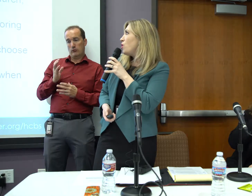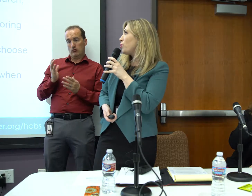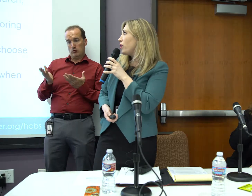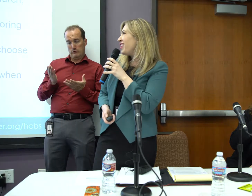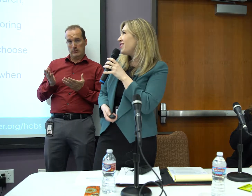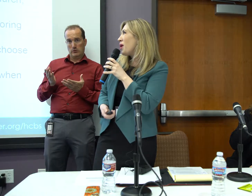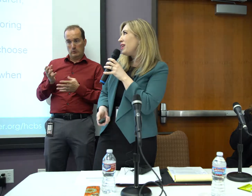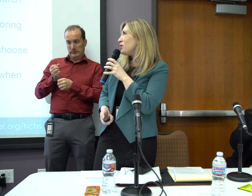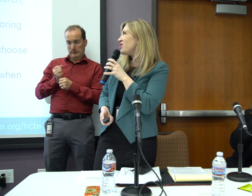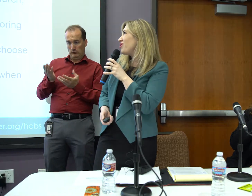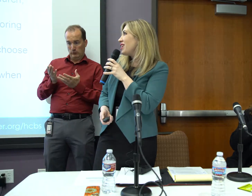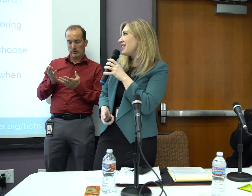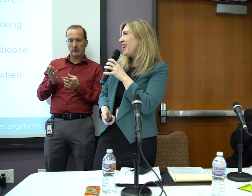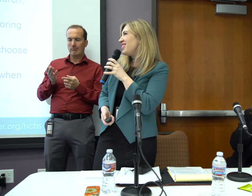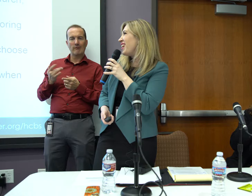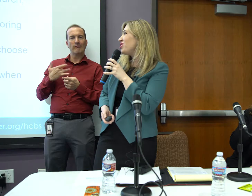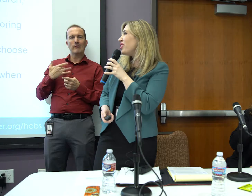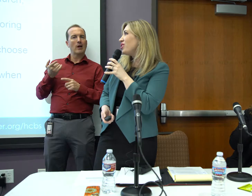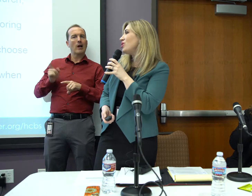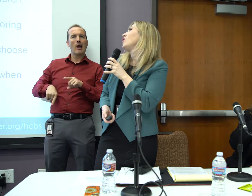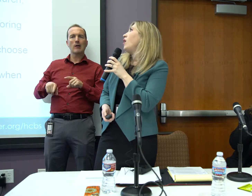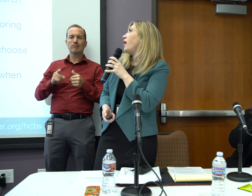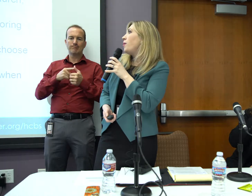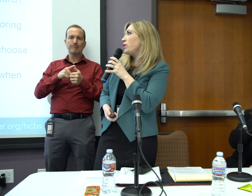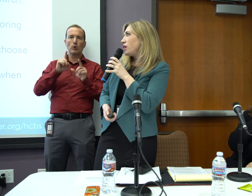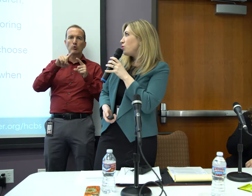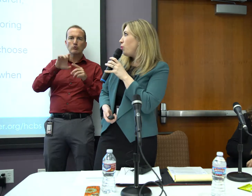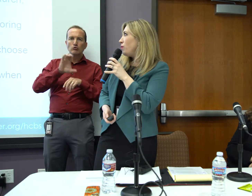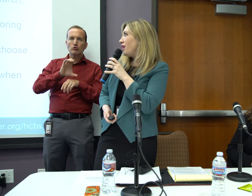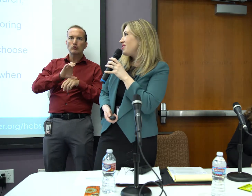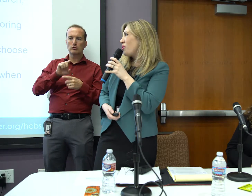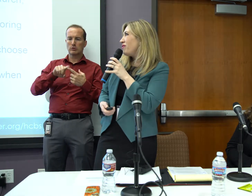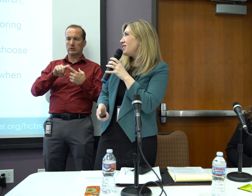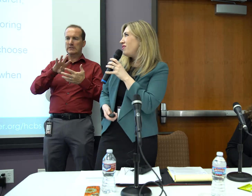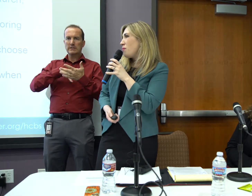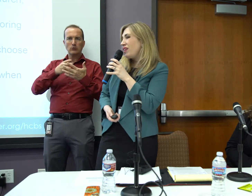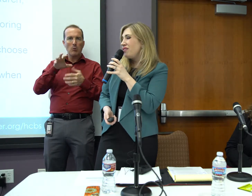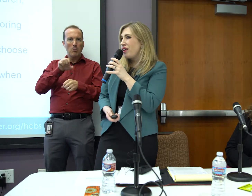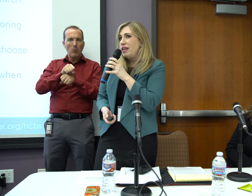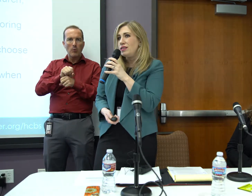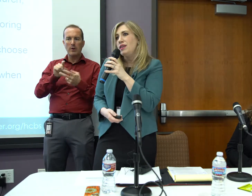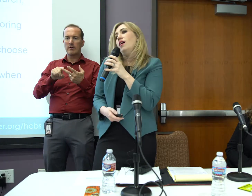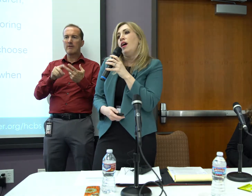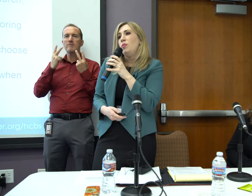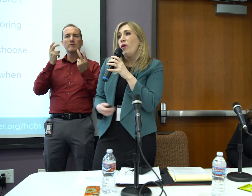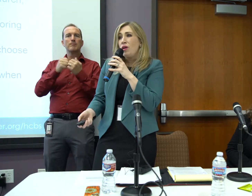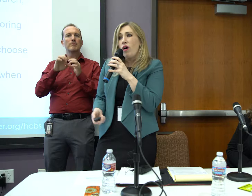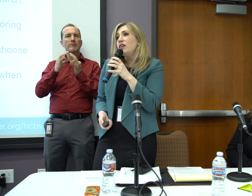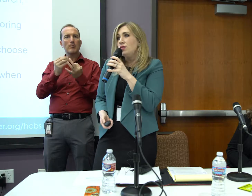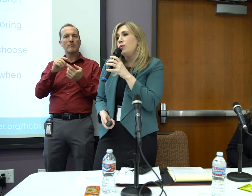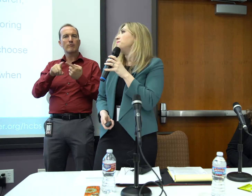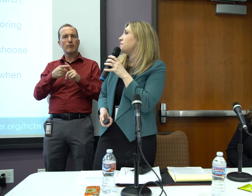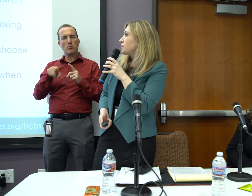to reported not being able to do things like attend church or schedule appointments or visit family and friends when